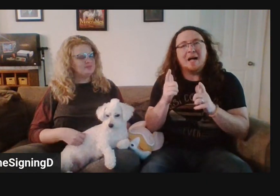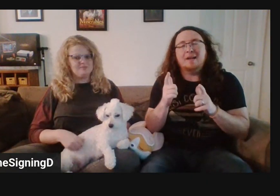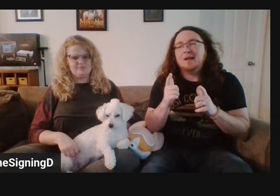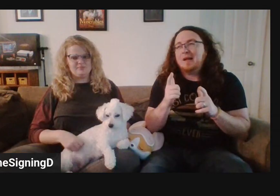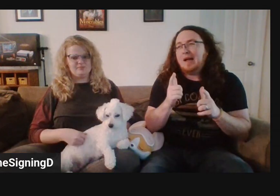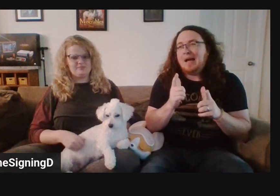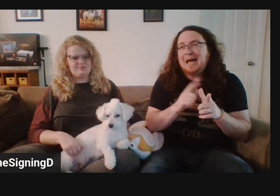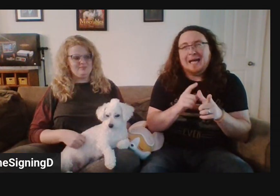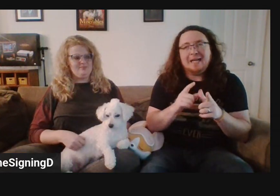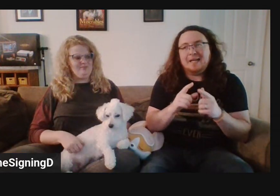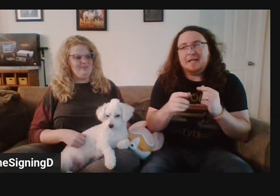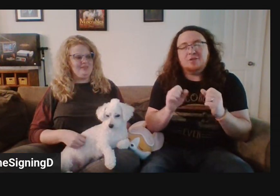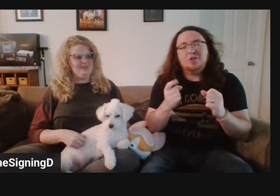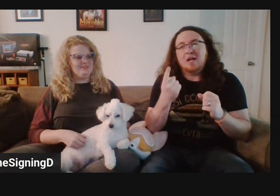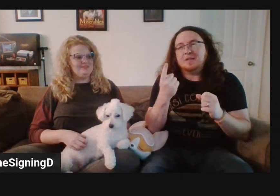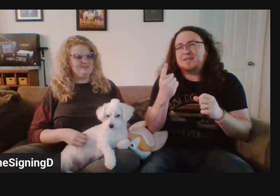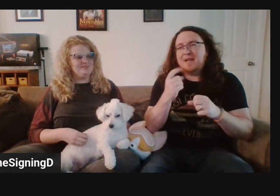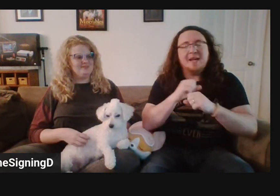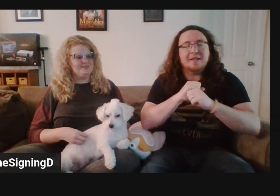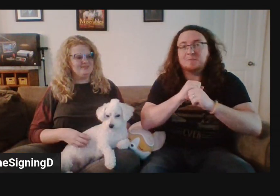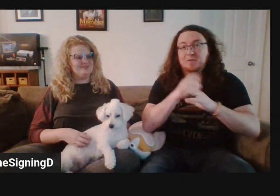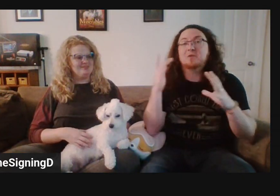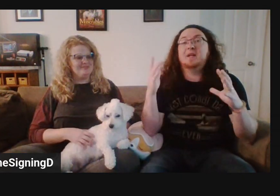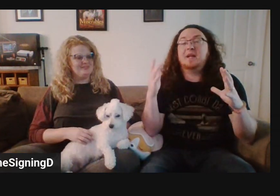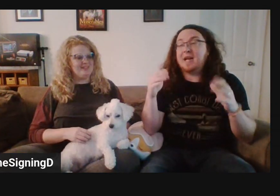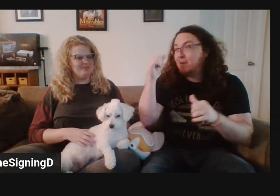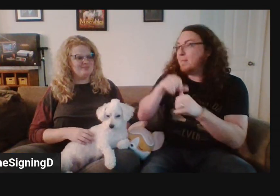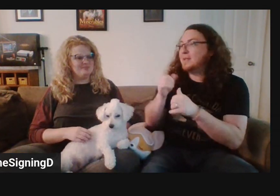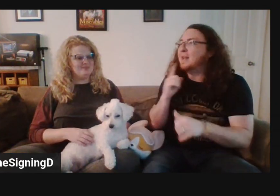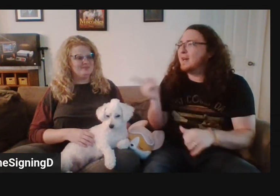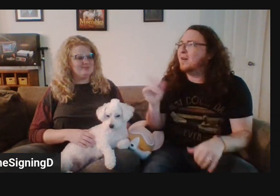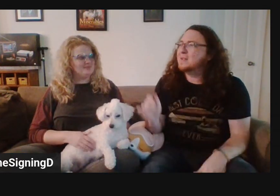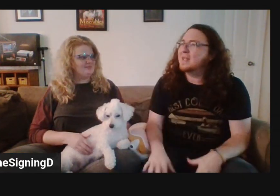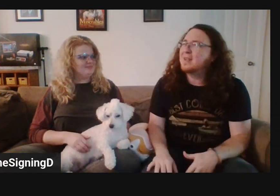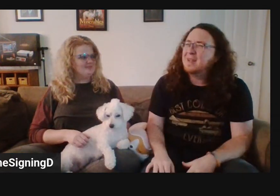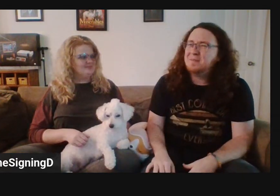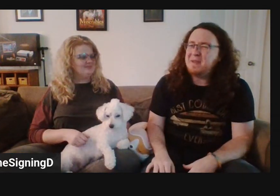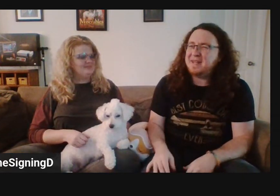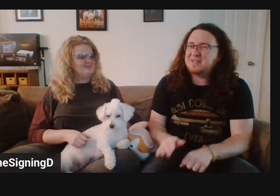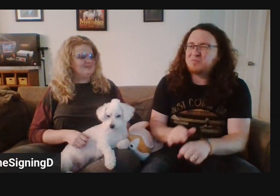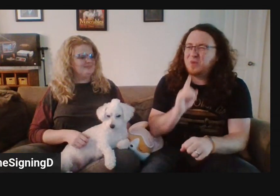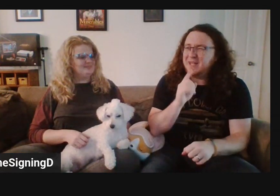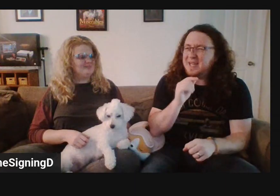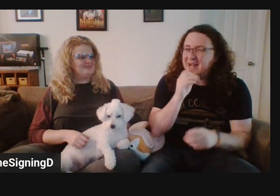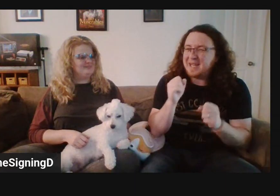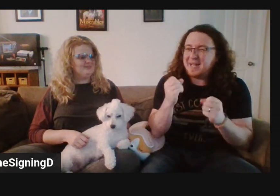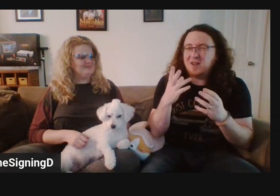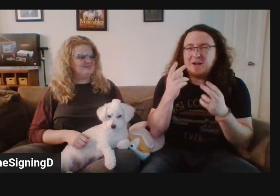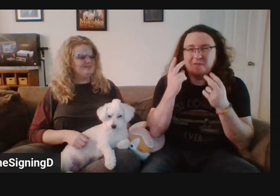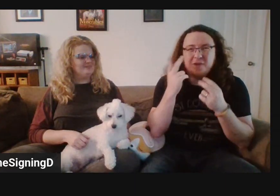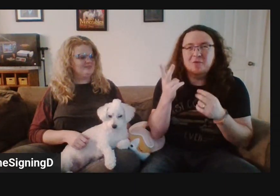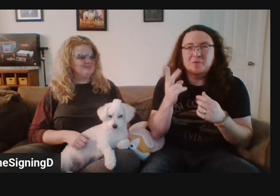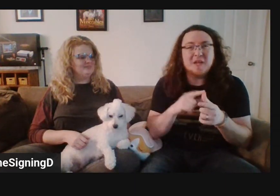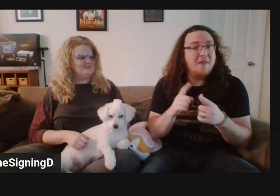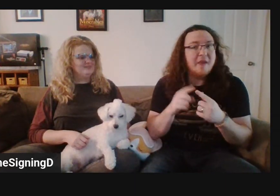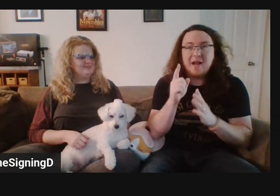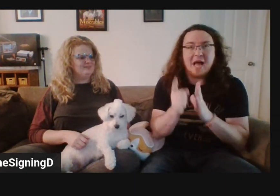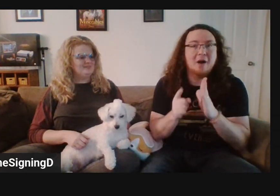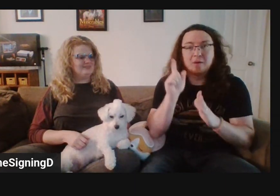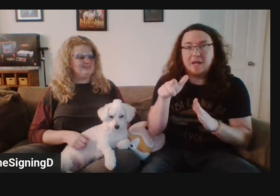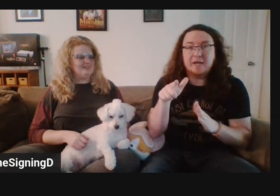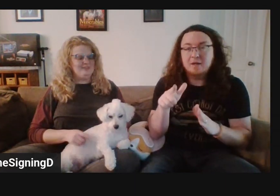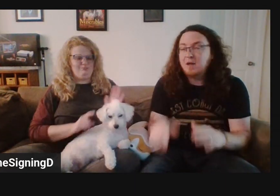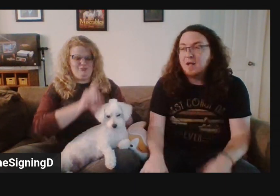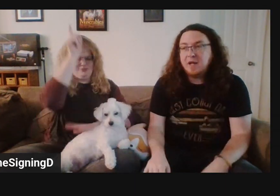we shot, and it just exploded. And I remember telling her, I was like, man, it's really not getting a lot of views. And then